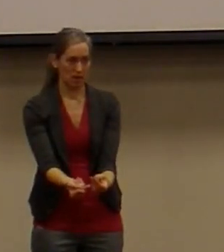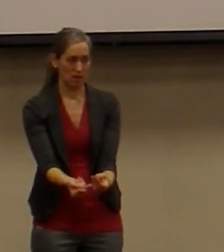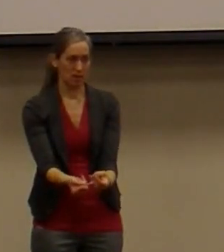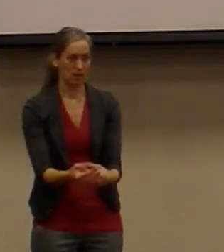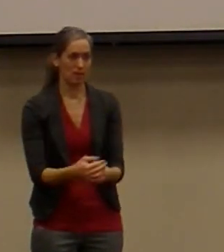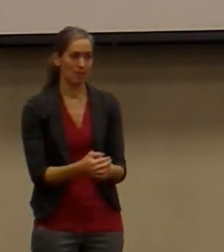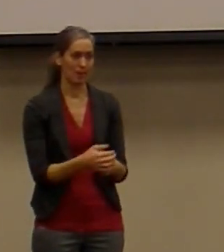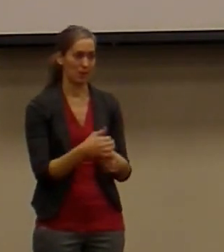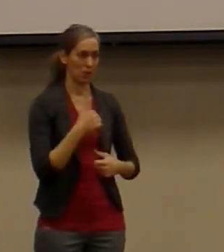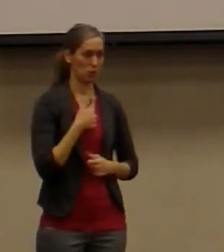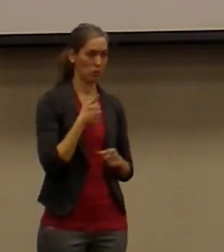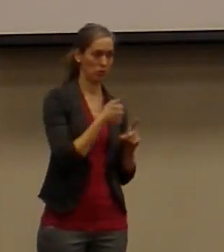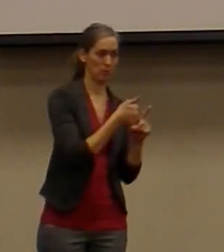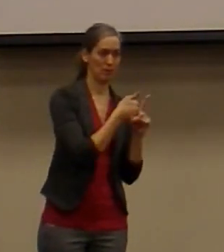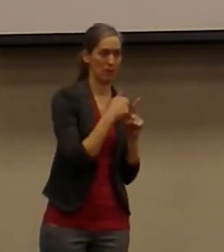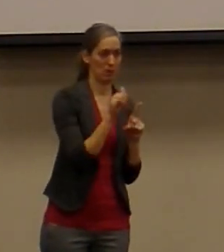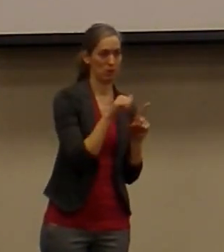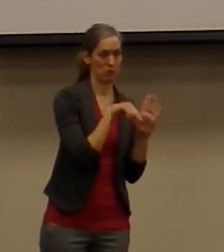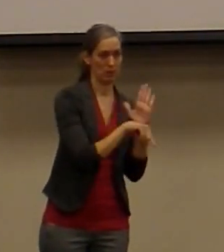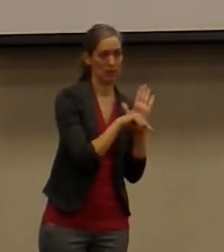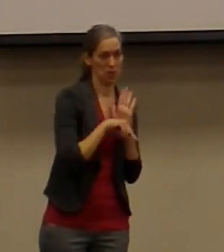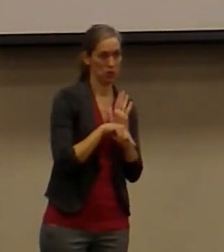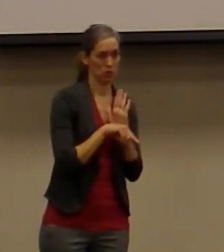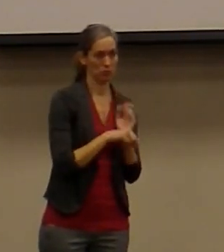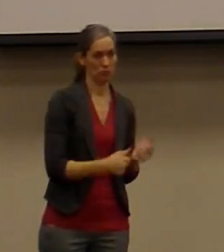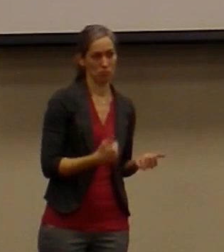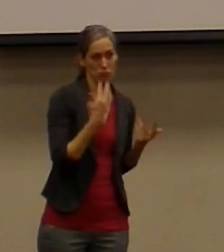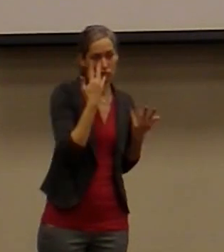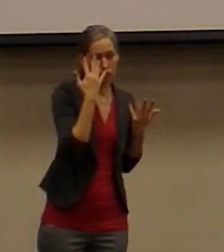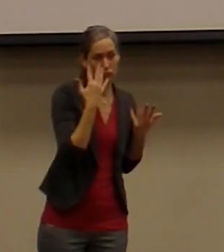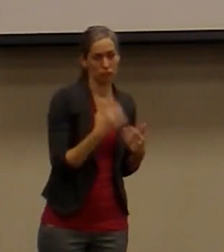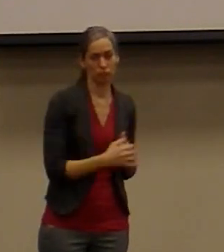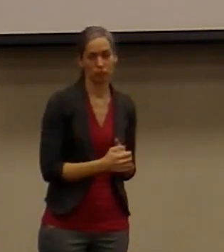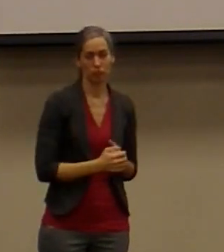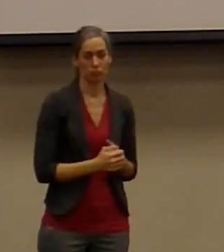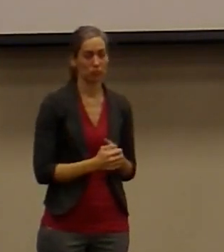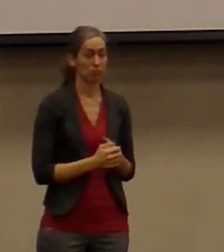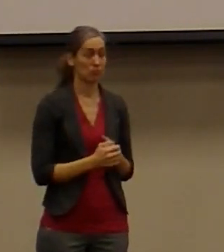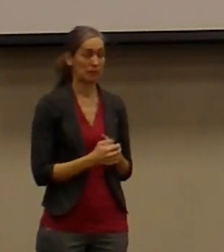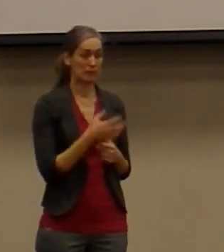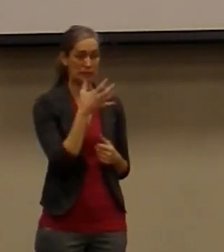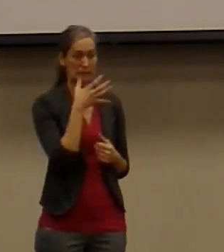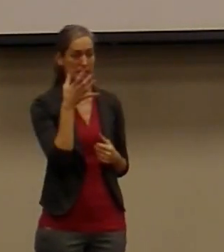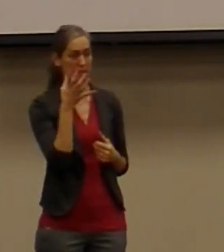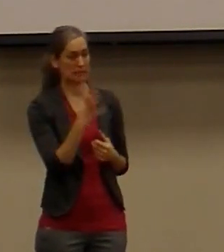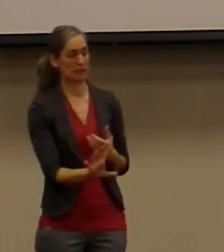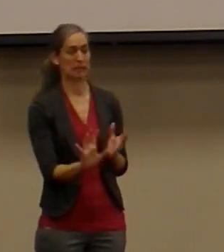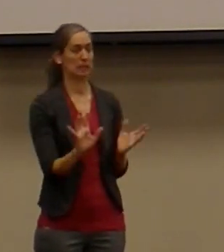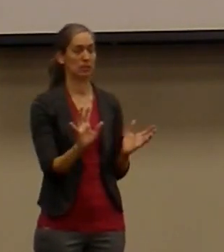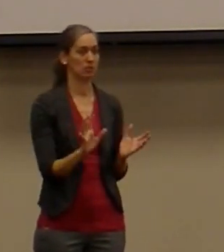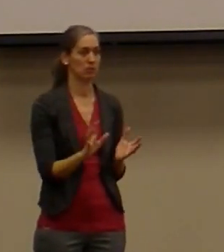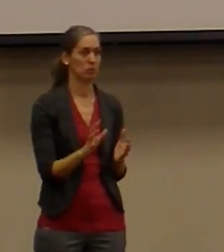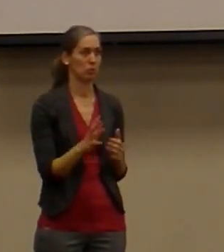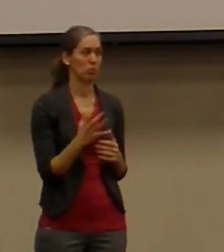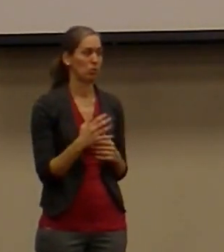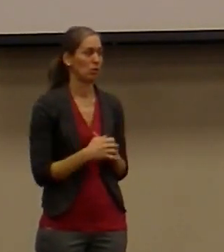are overcome in the flames and the heat from the furnace.